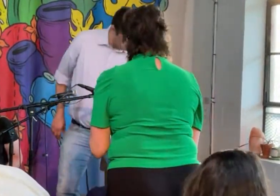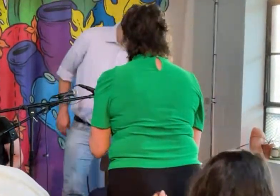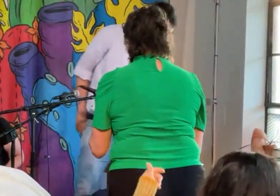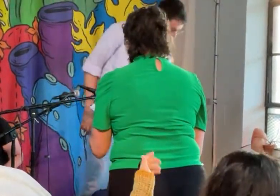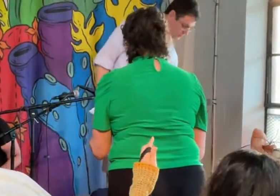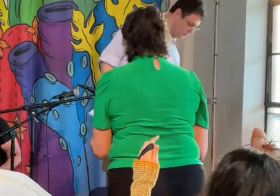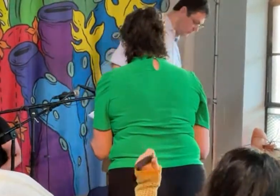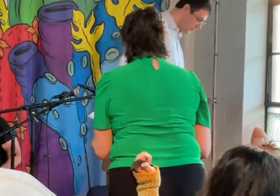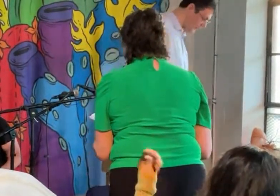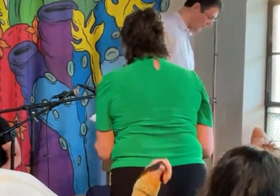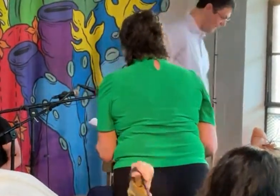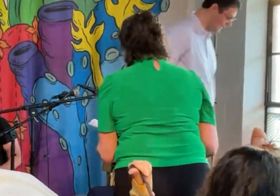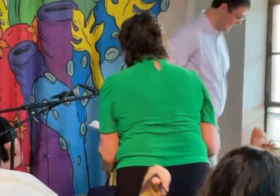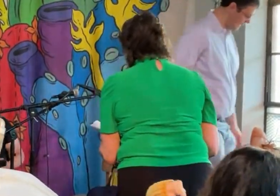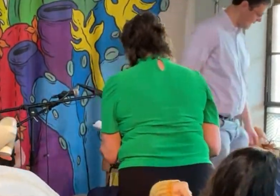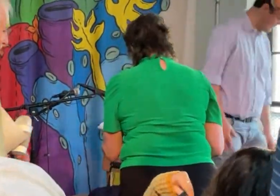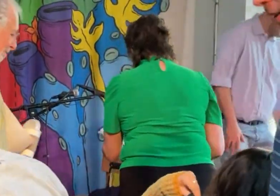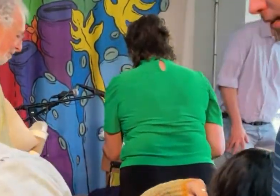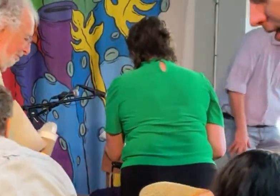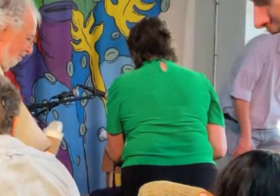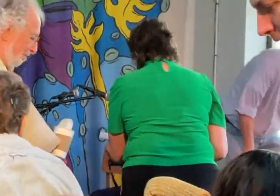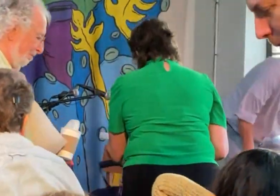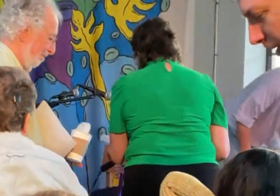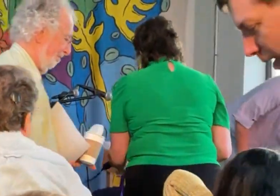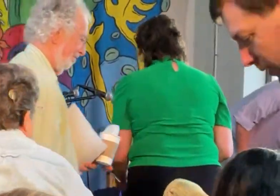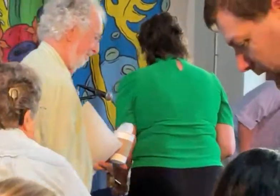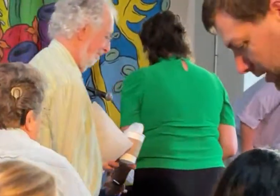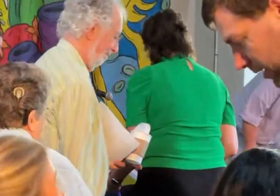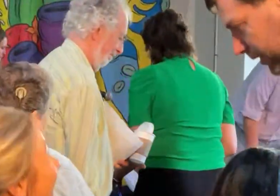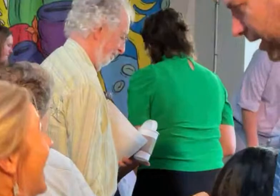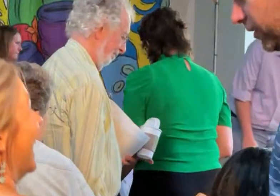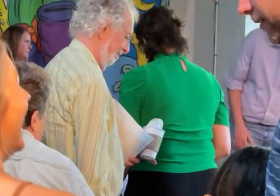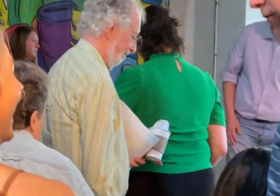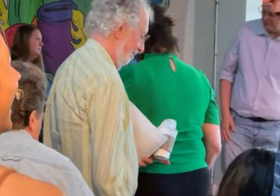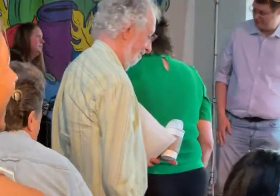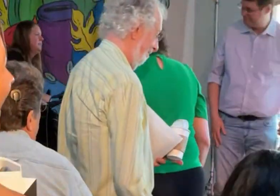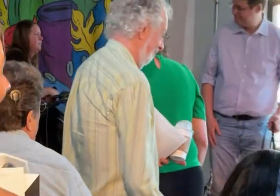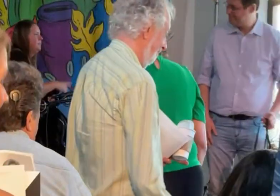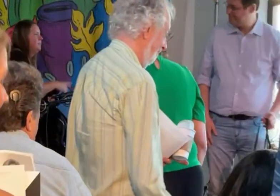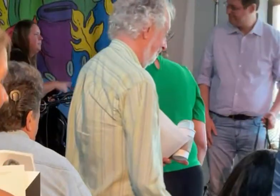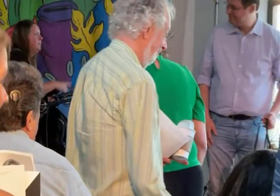Yeah. That's so sweet. I was sitting with them like 2 hours.